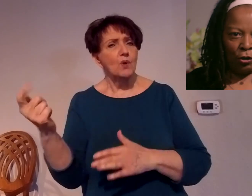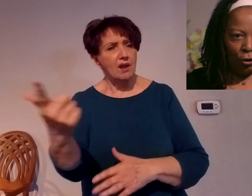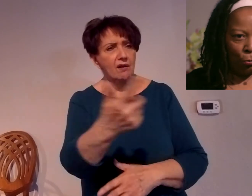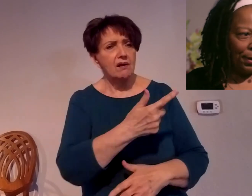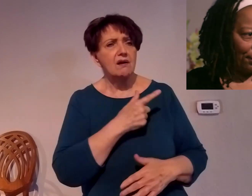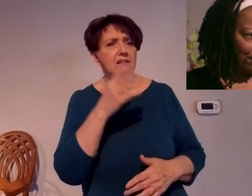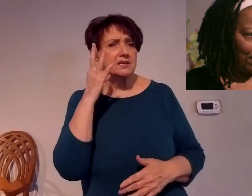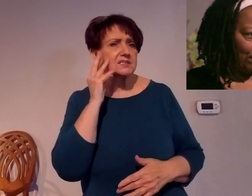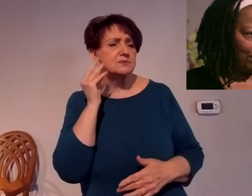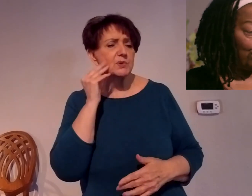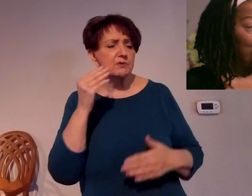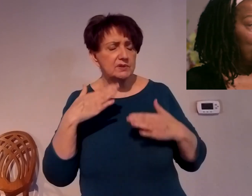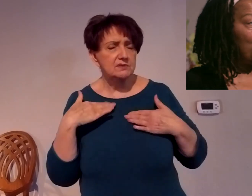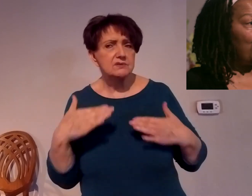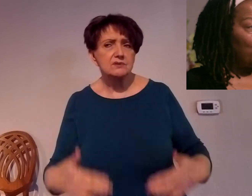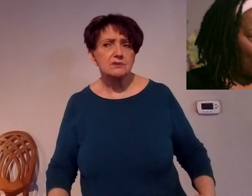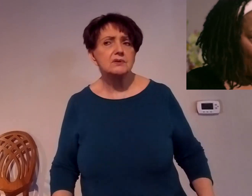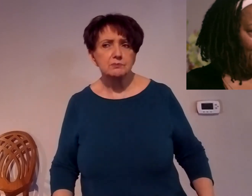experience human